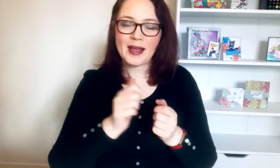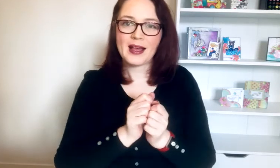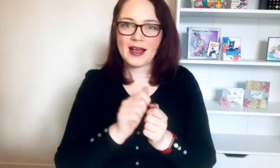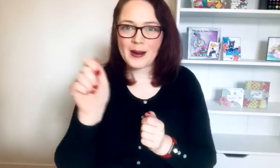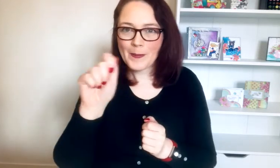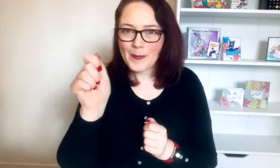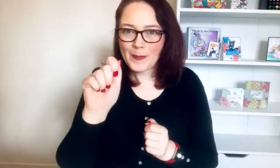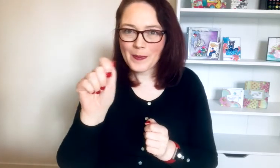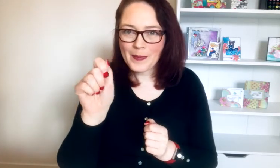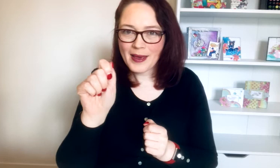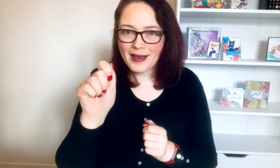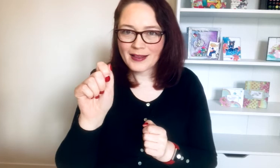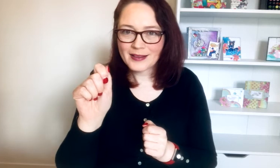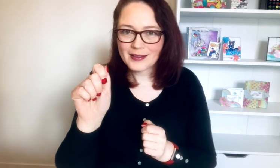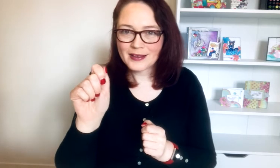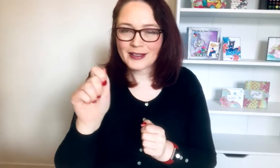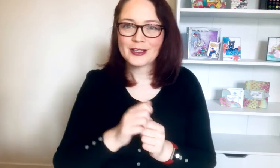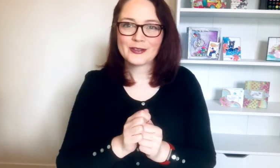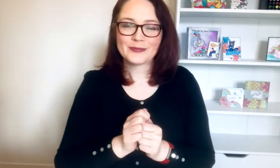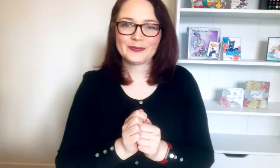and hit the notification bell so you can see when more videos come up.